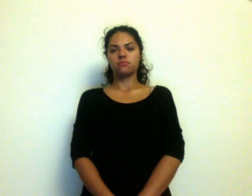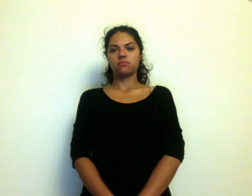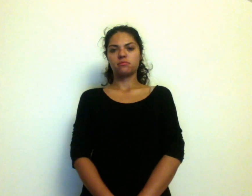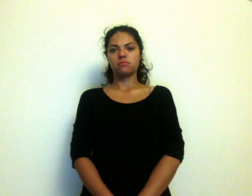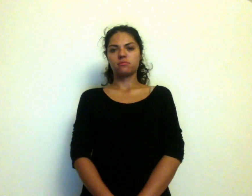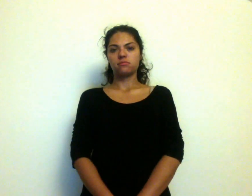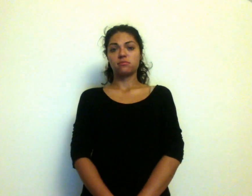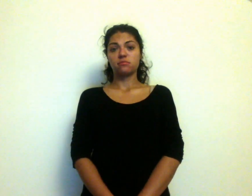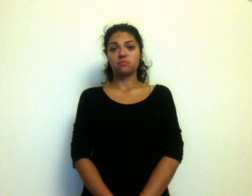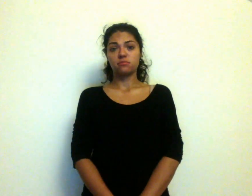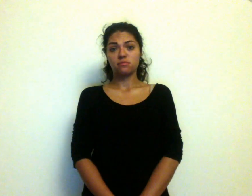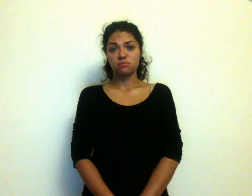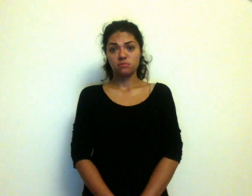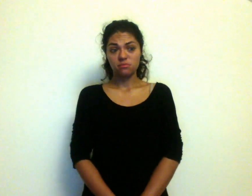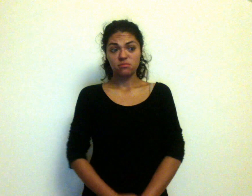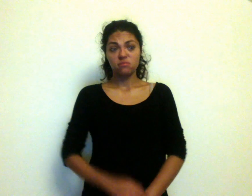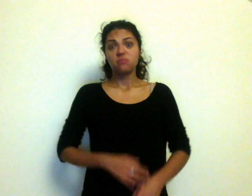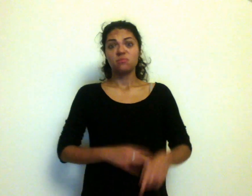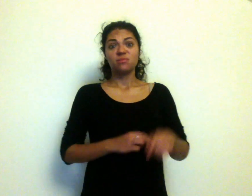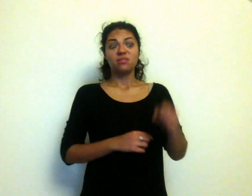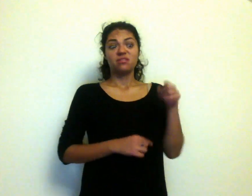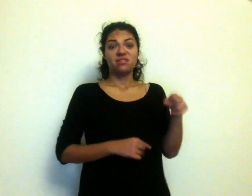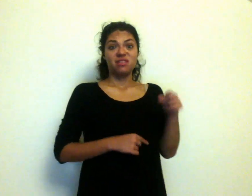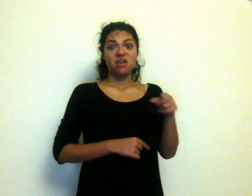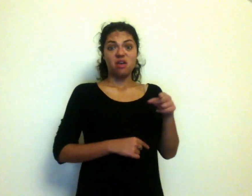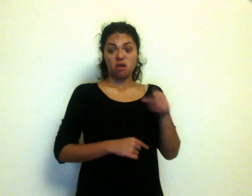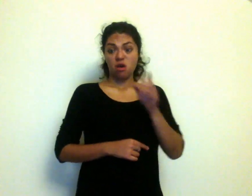He will never, ever get a visa.